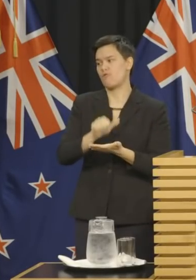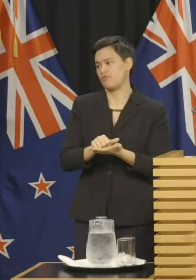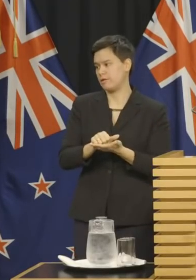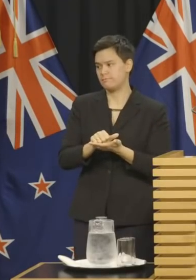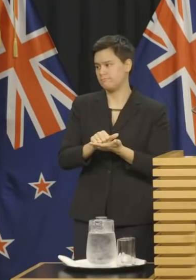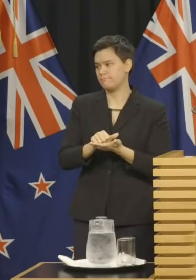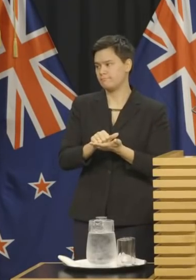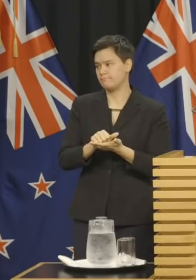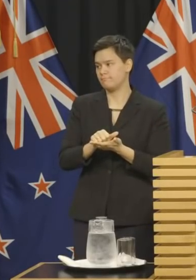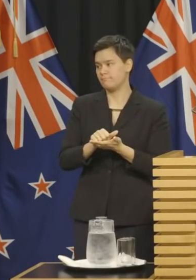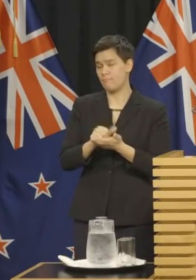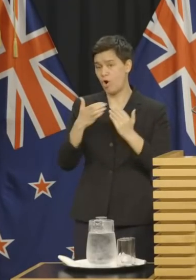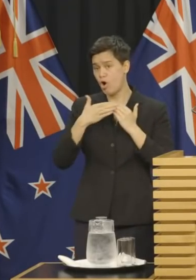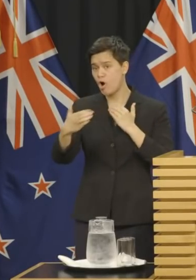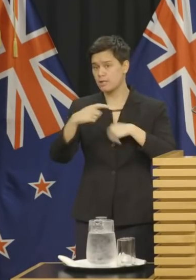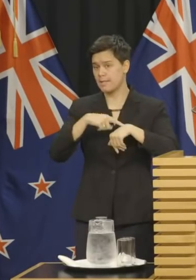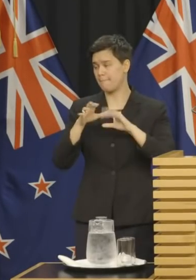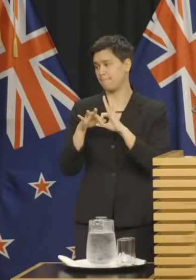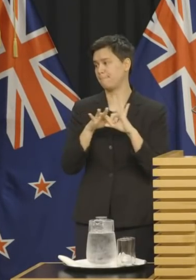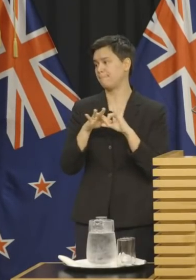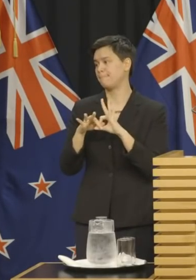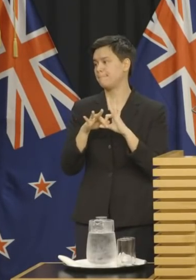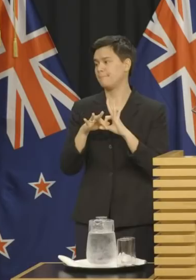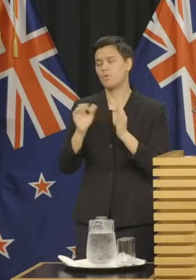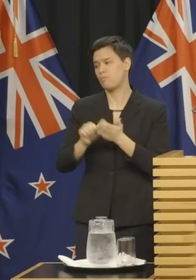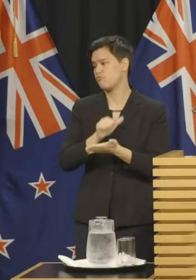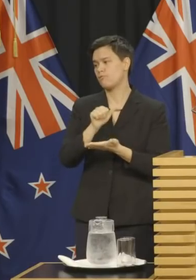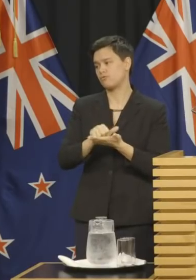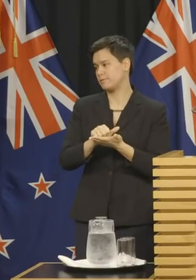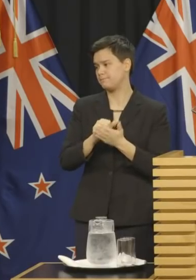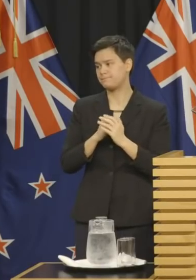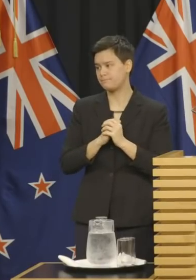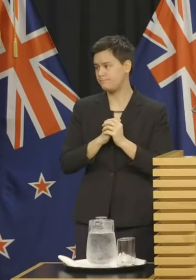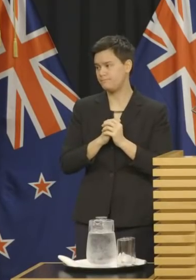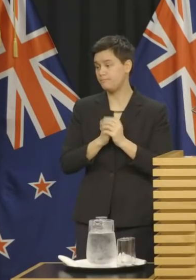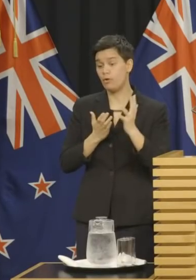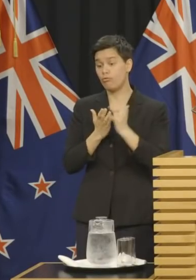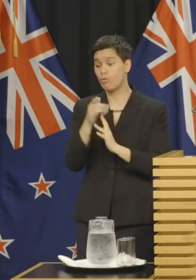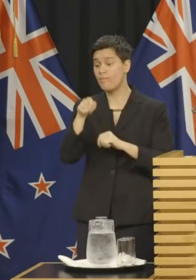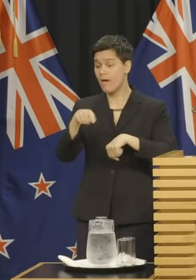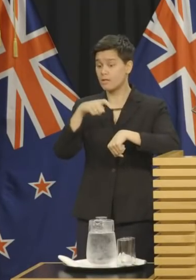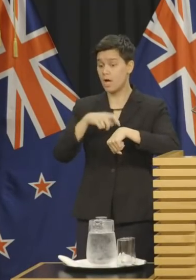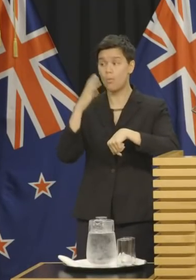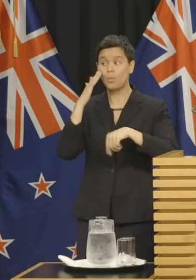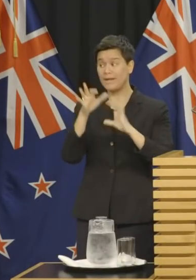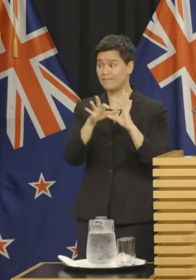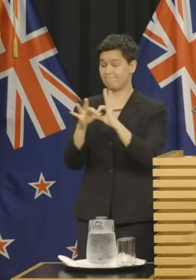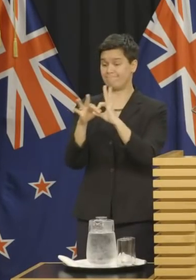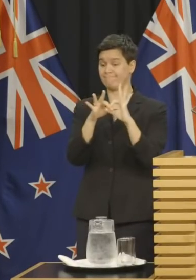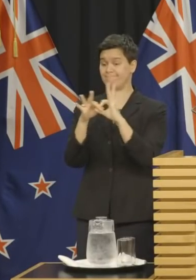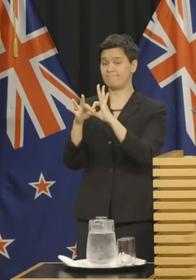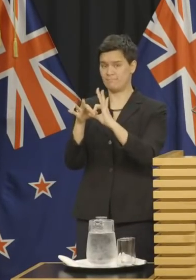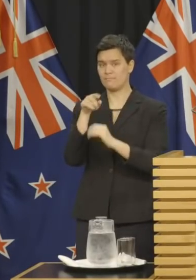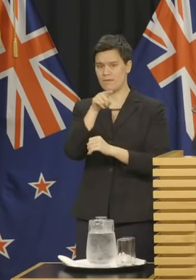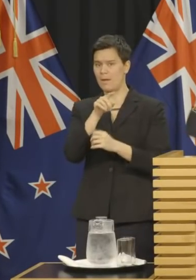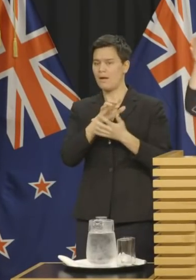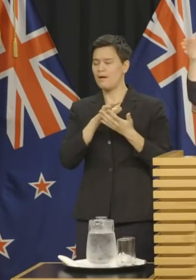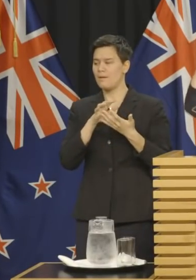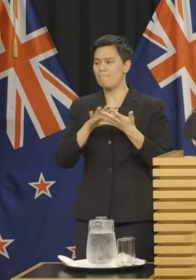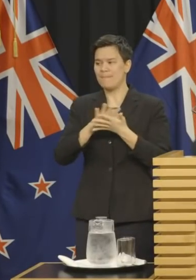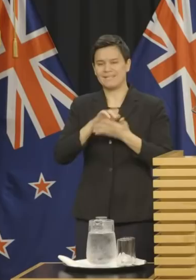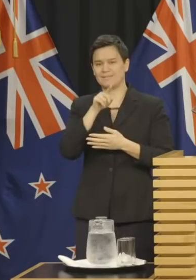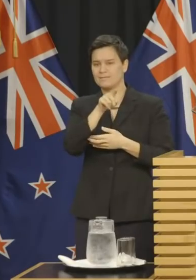for a sustained period of time. And over that sustained period of time has displayed a significant lack of judgment.